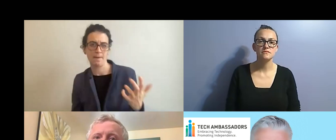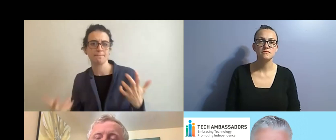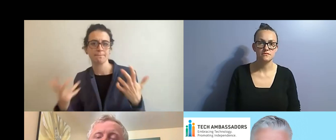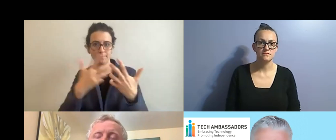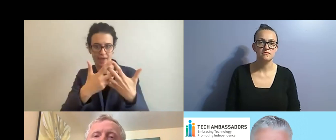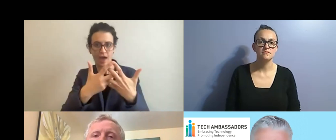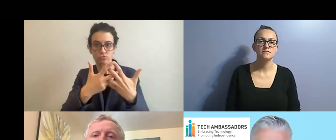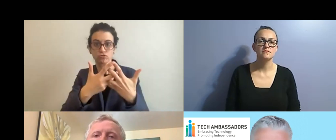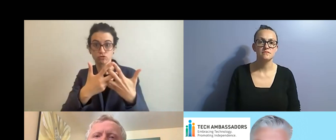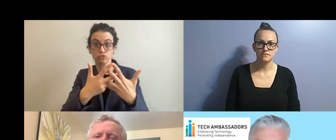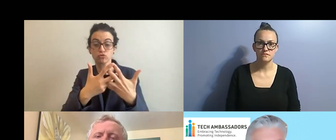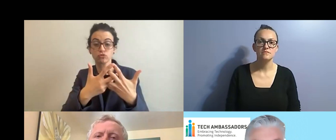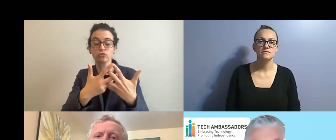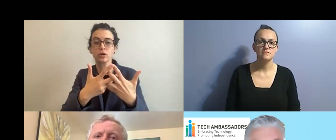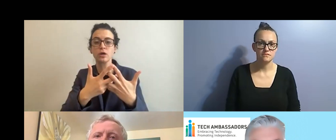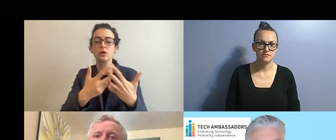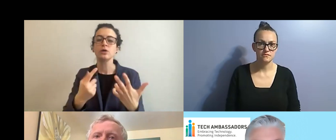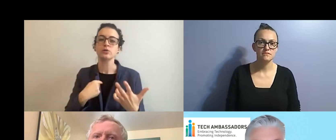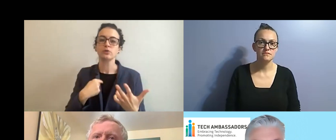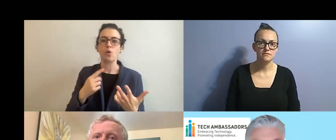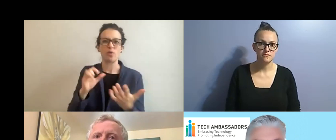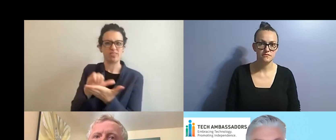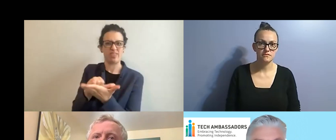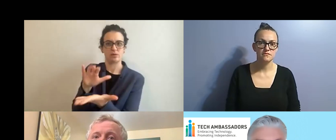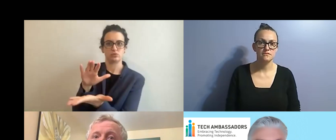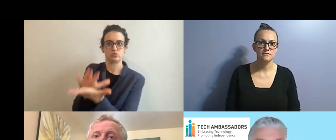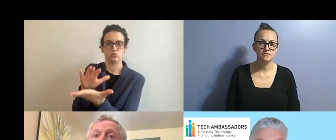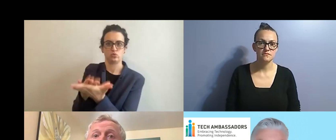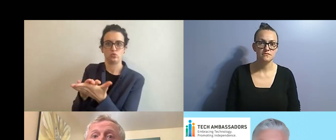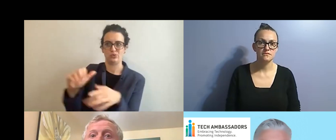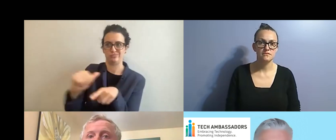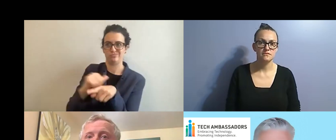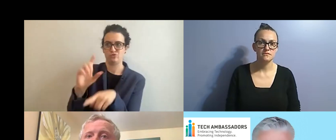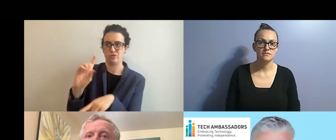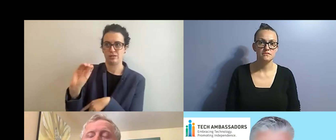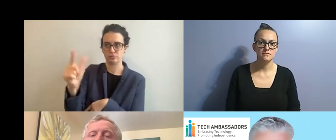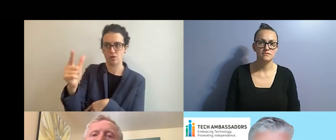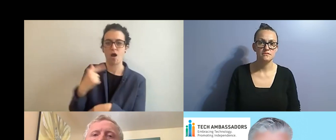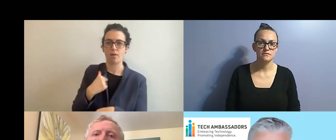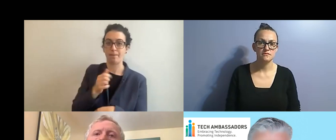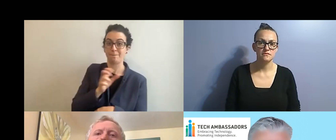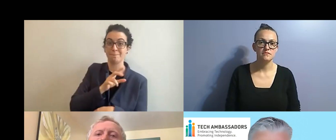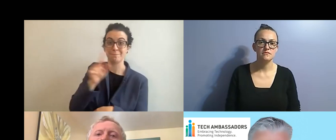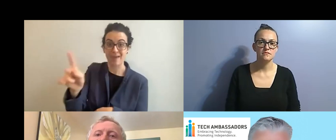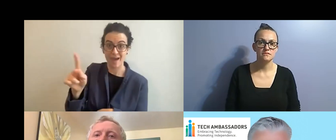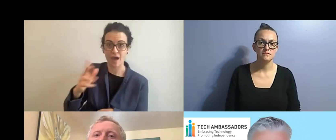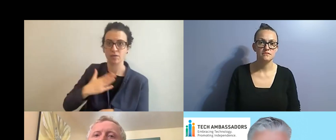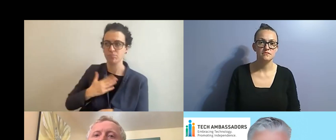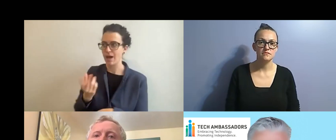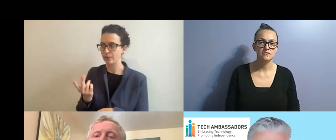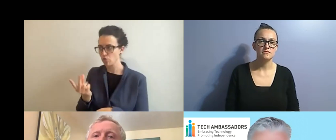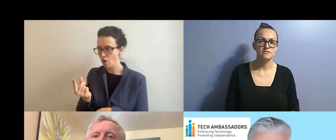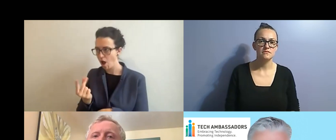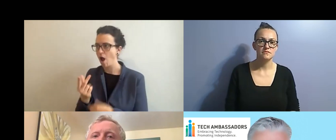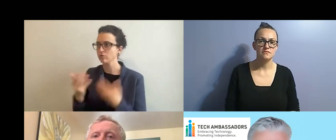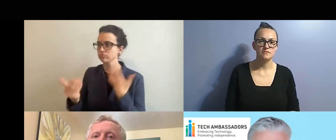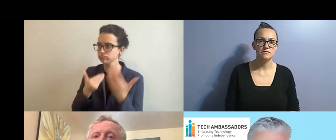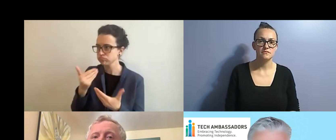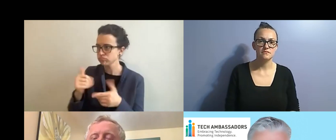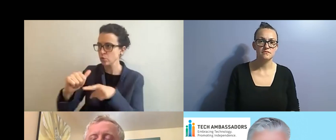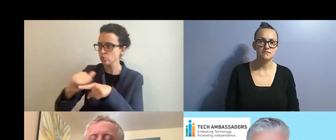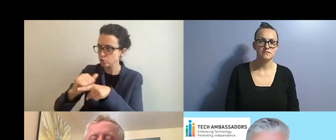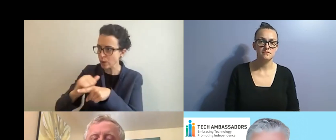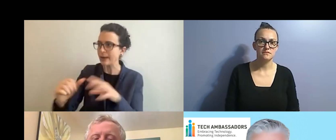back and kind of just brush up on training with a trainer. Most schools, most